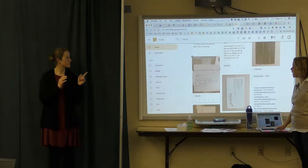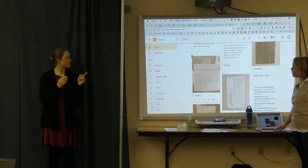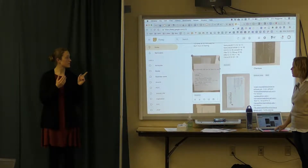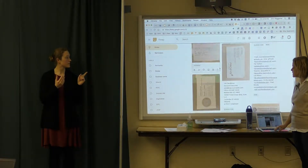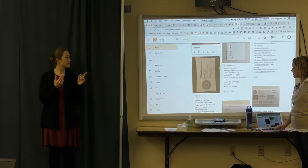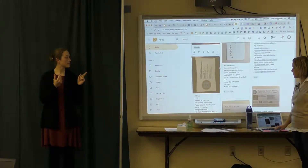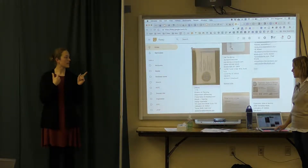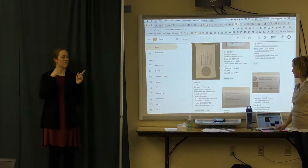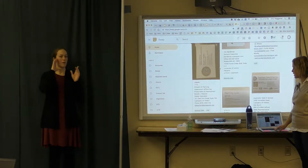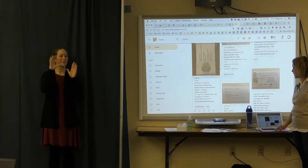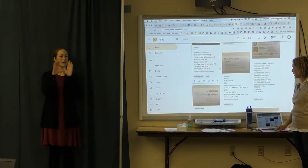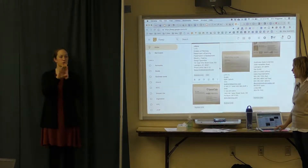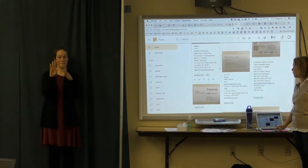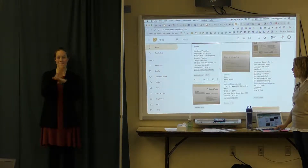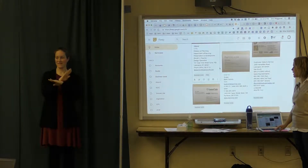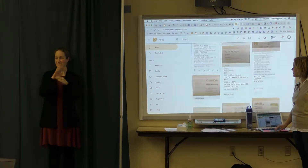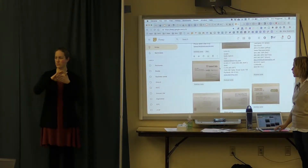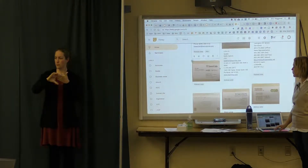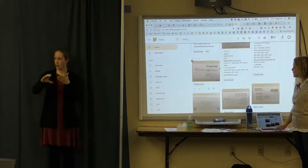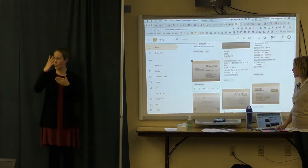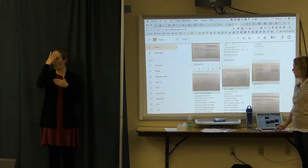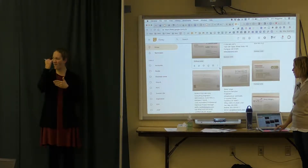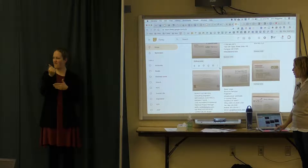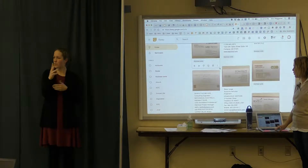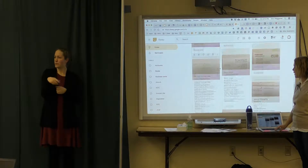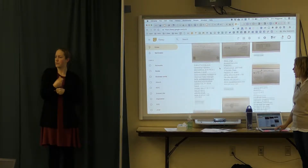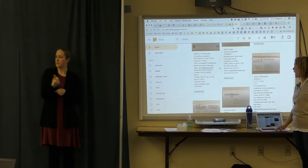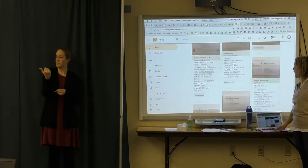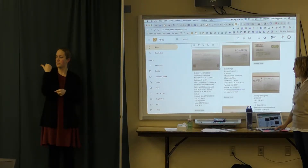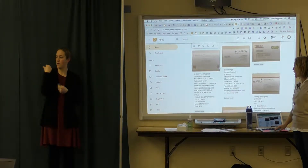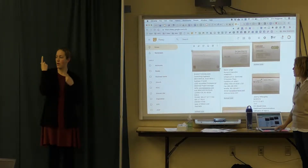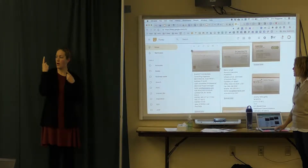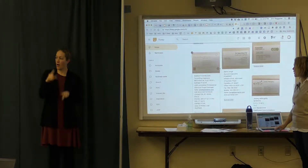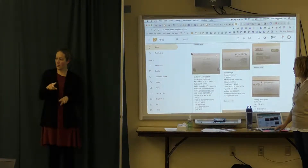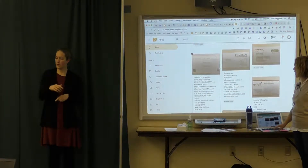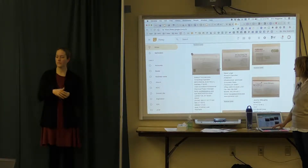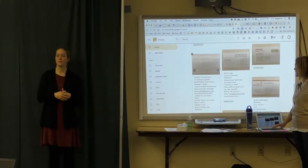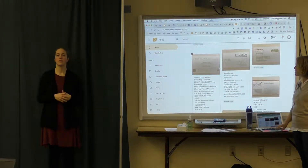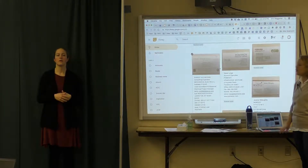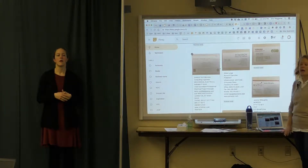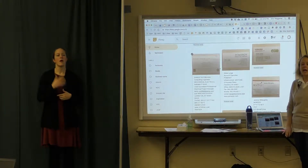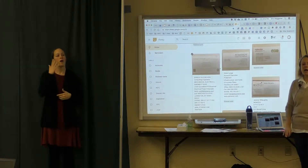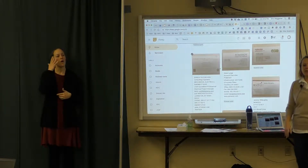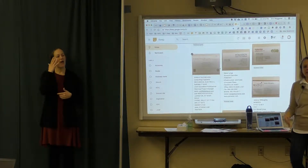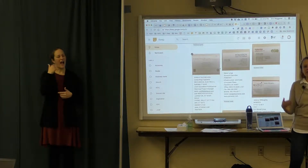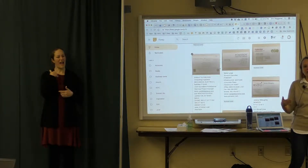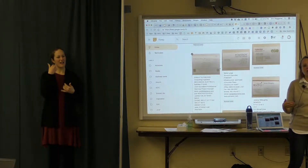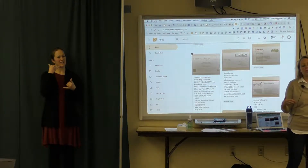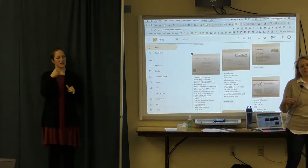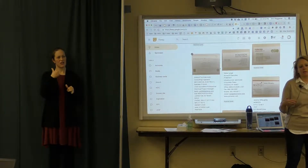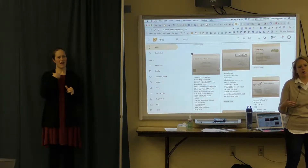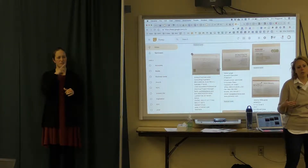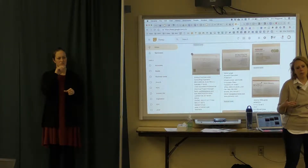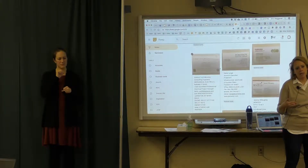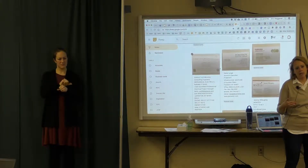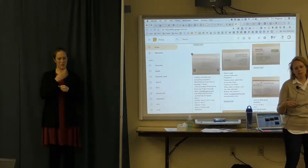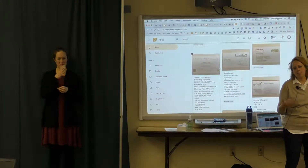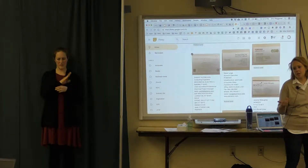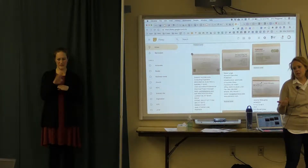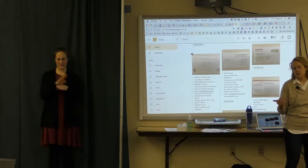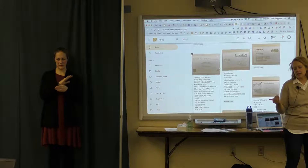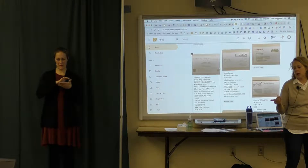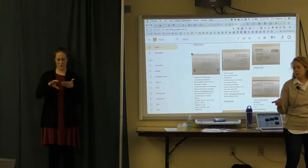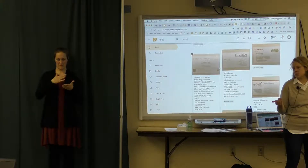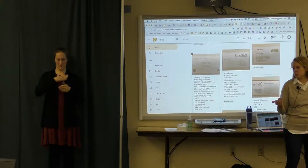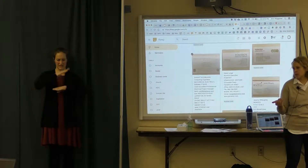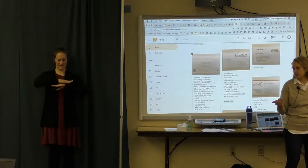pictures of business cards in here because a few years ago I was like, why do I still have like physical business cards on my desk? Like